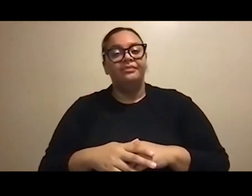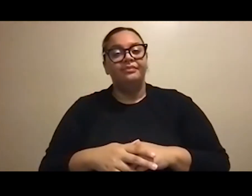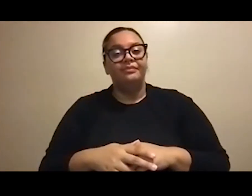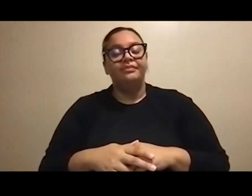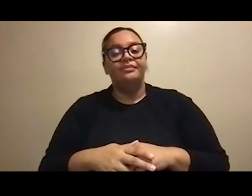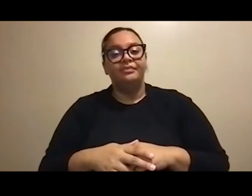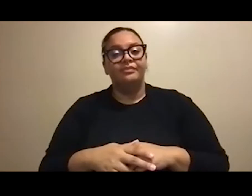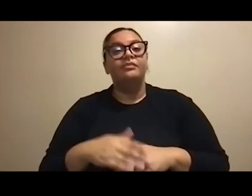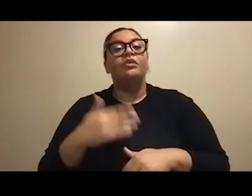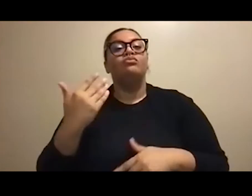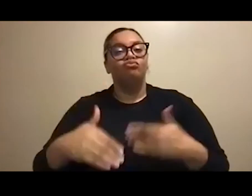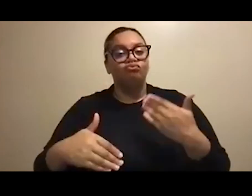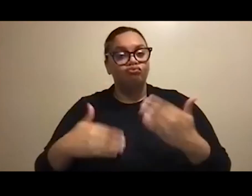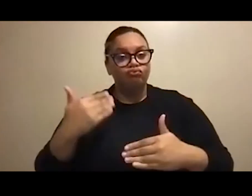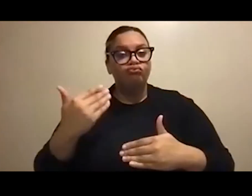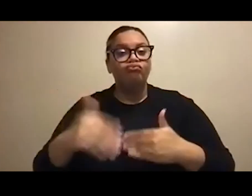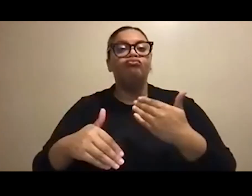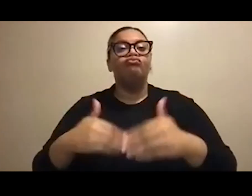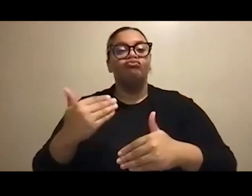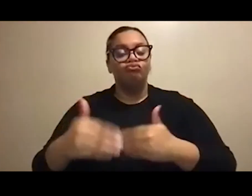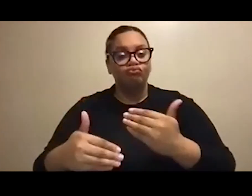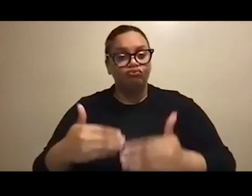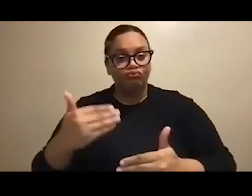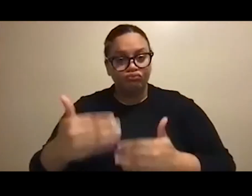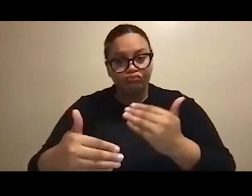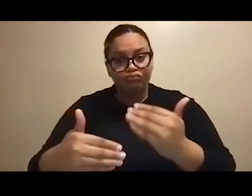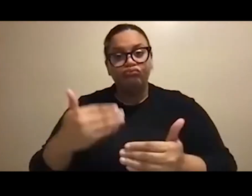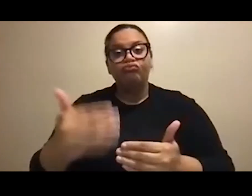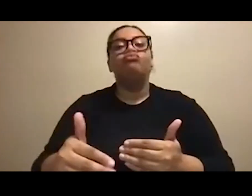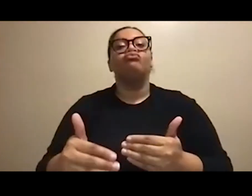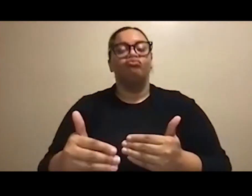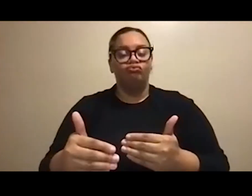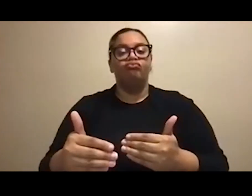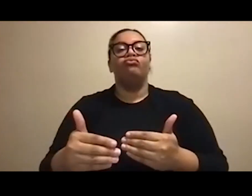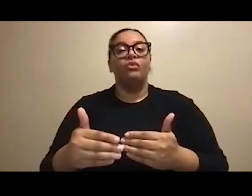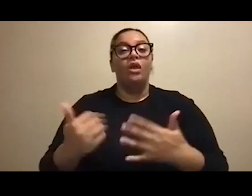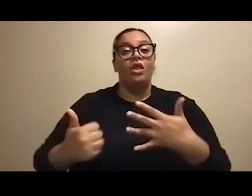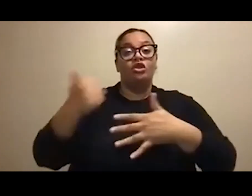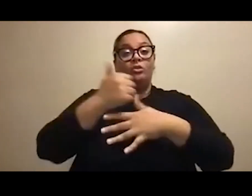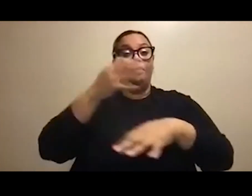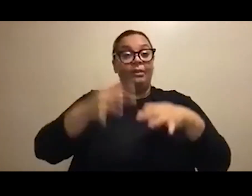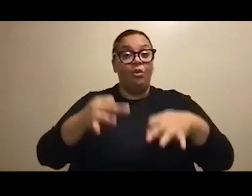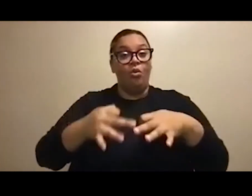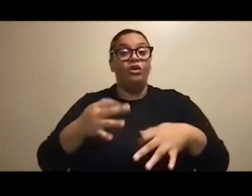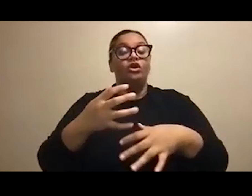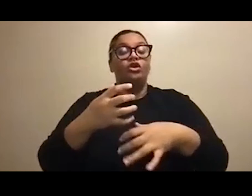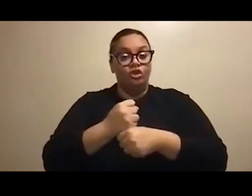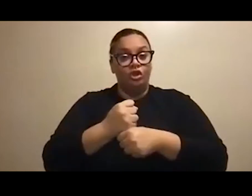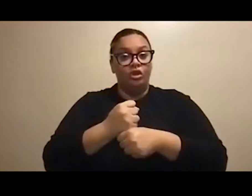gradually, incrementally, on a case-by-case basis, the Supreme Court of the United States took the